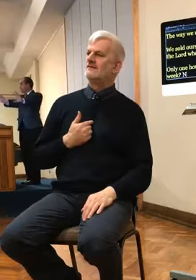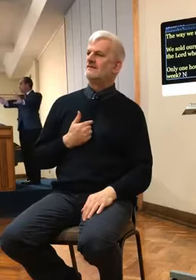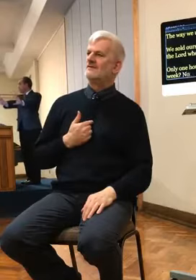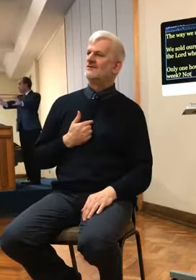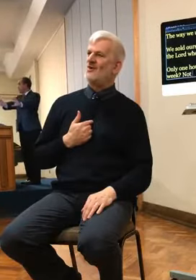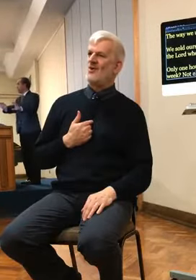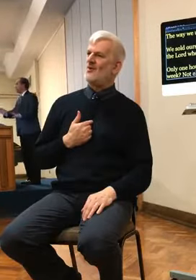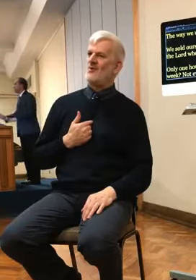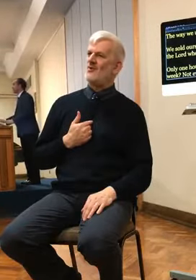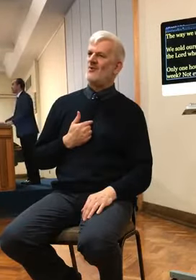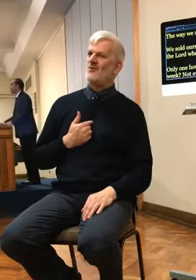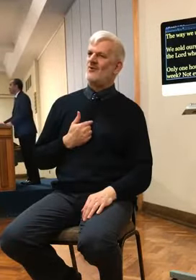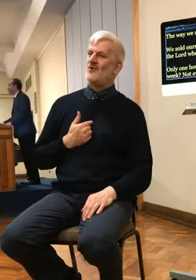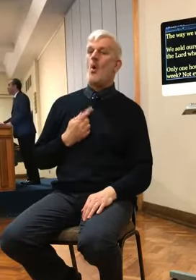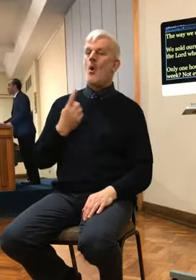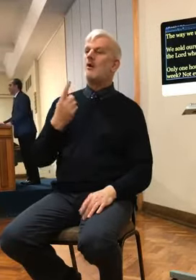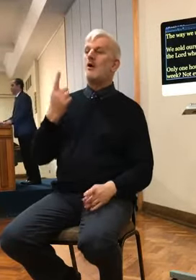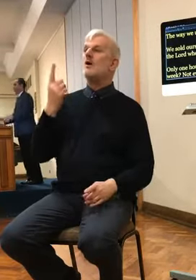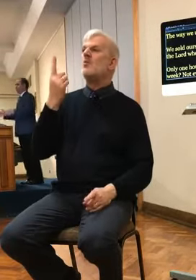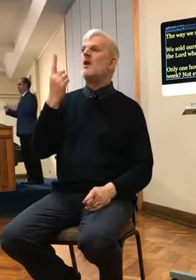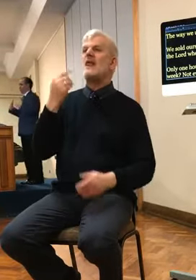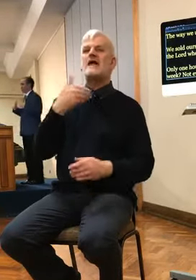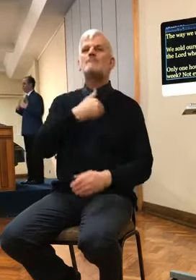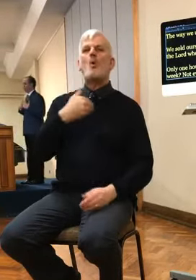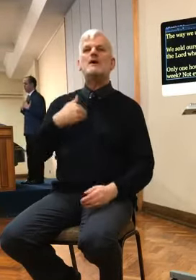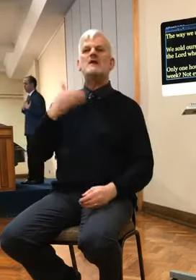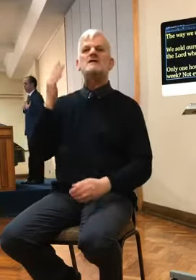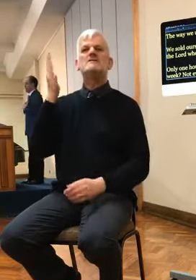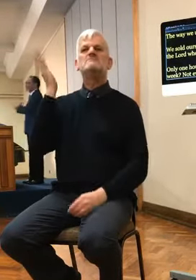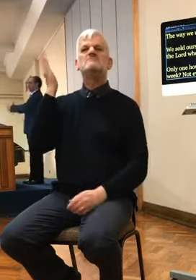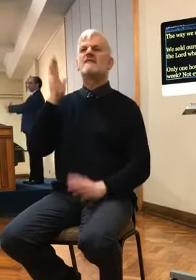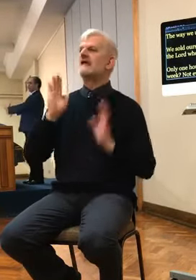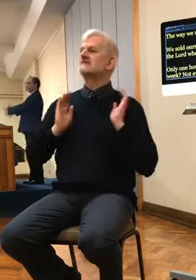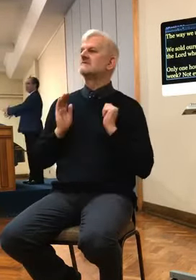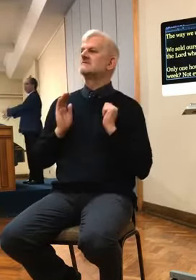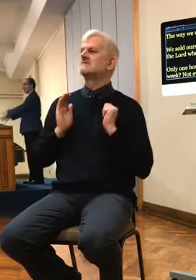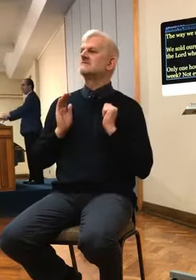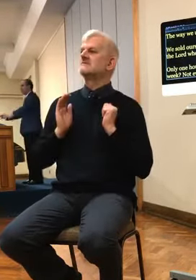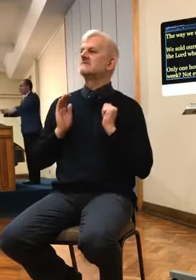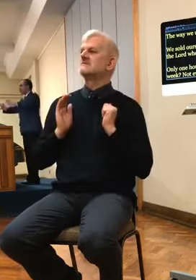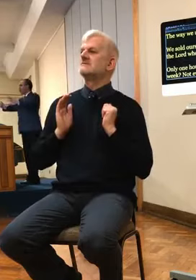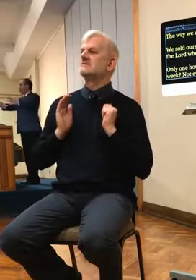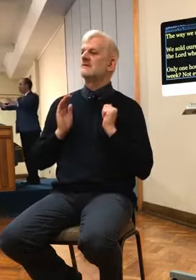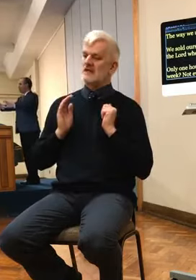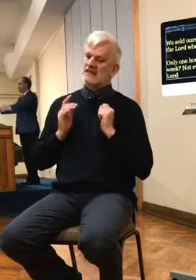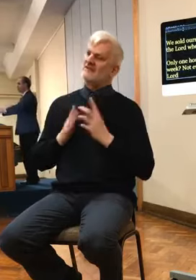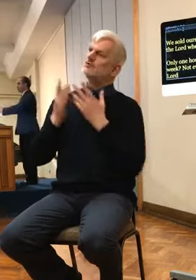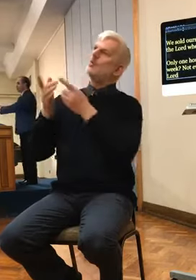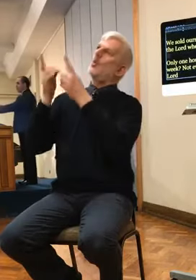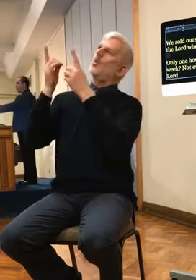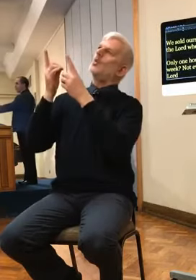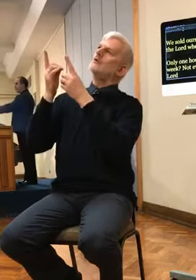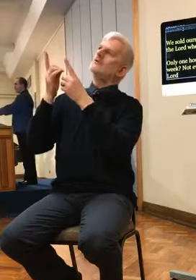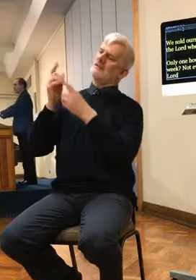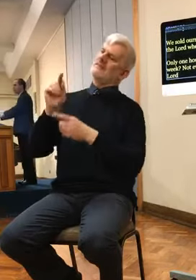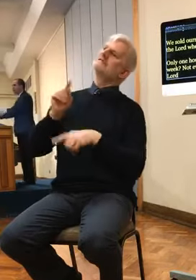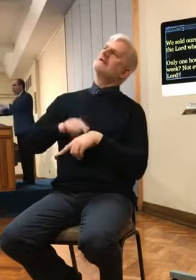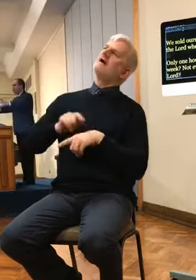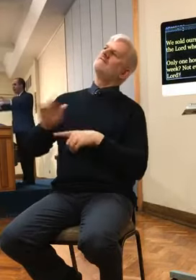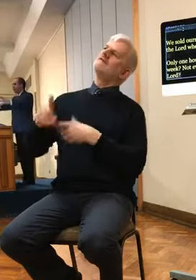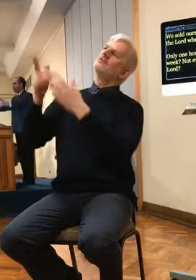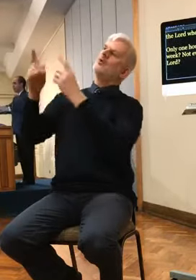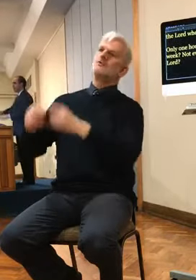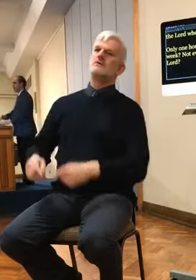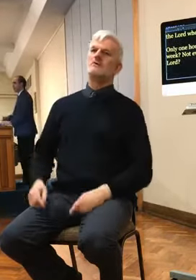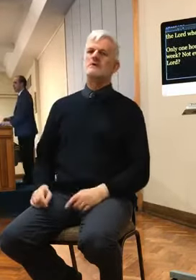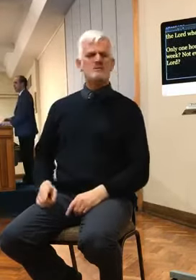you deserve. And the rest is for whom? Oh, the rest is for me. It's for my family. It's for my work. It's for my pleasures. It's for